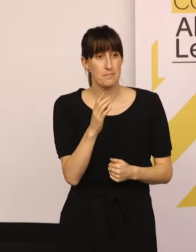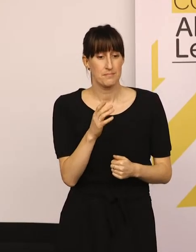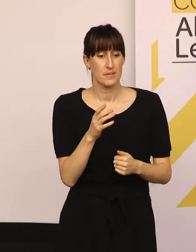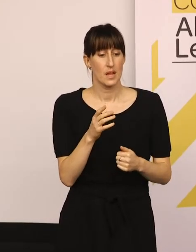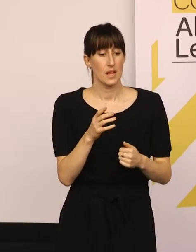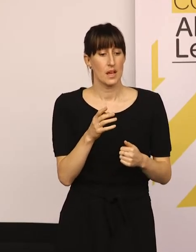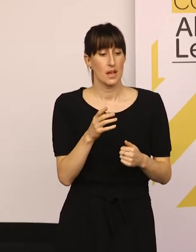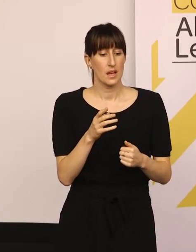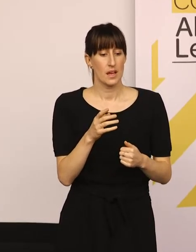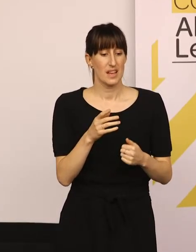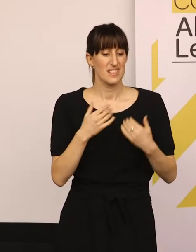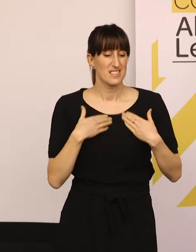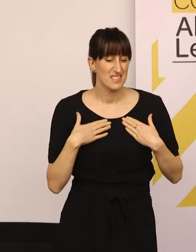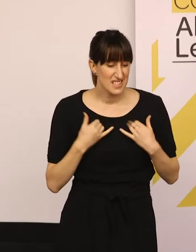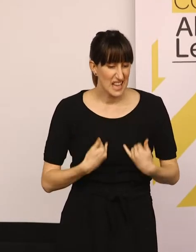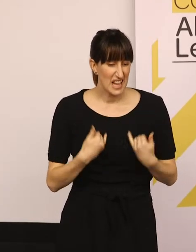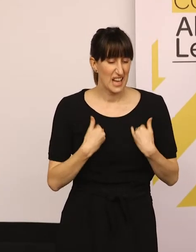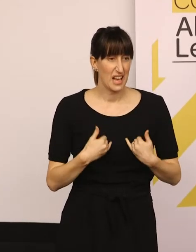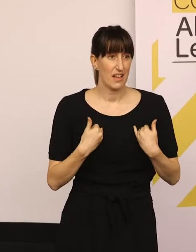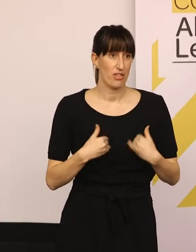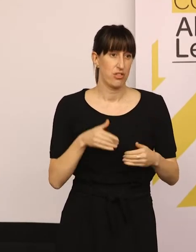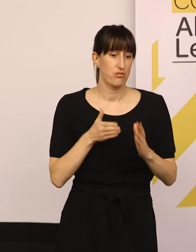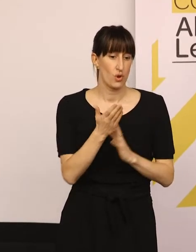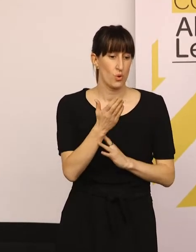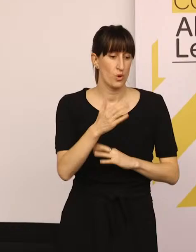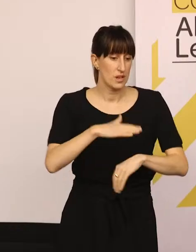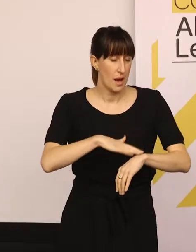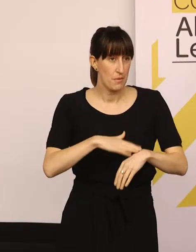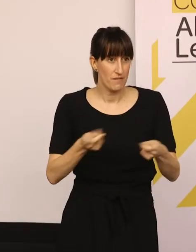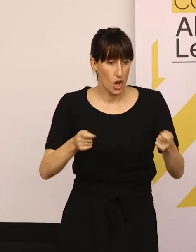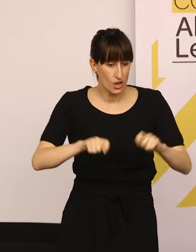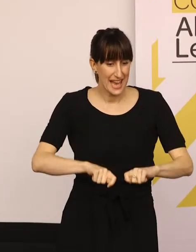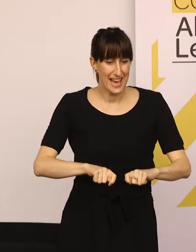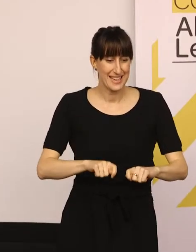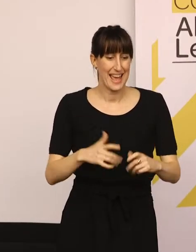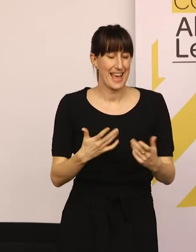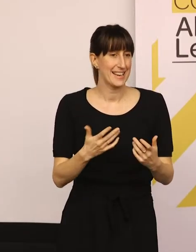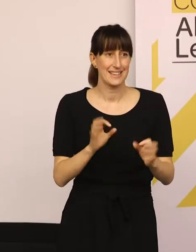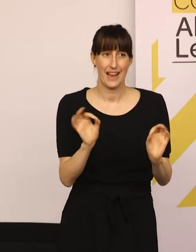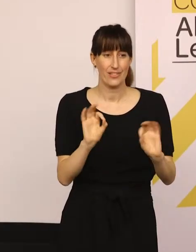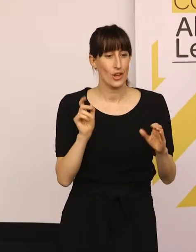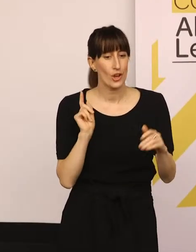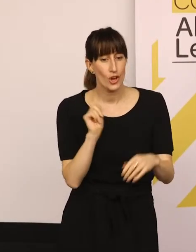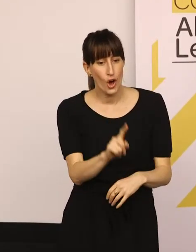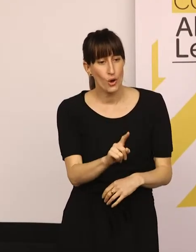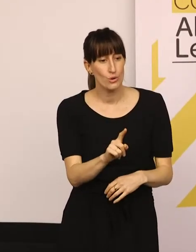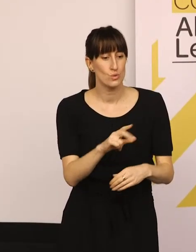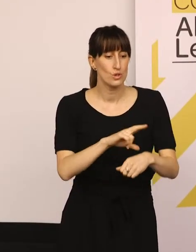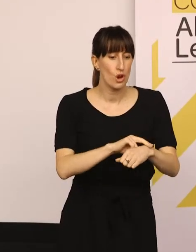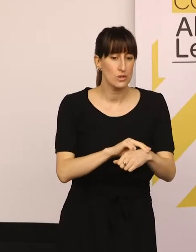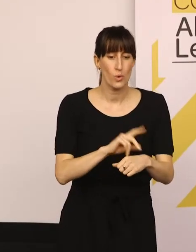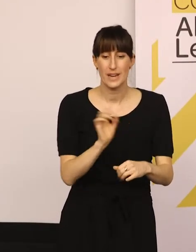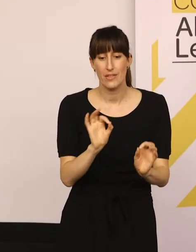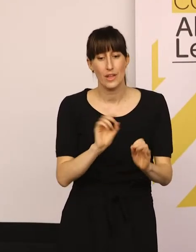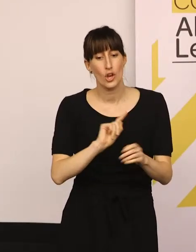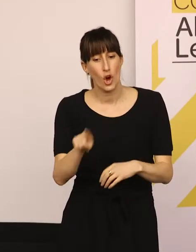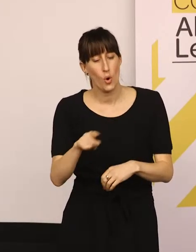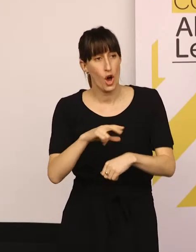know district health boards are working very fast to ensure that people who missed out on either diagnostic or treatment procedures get those as soon as